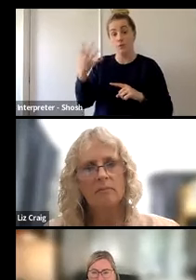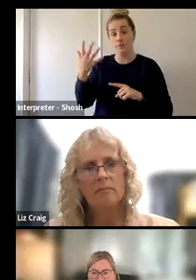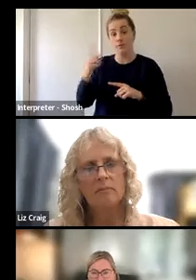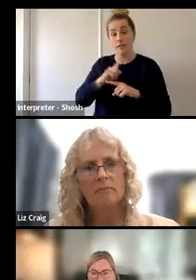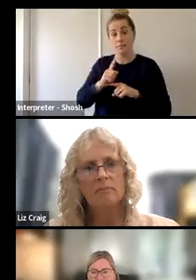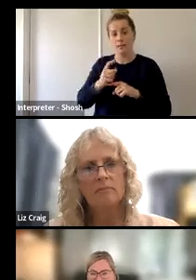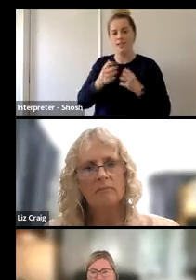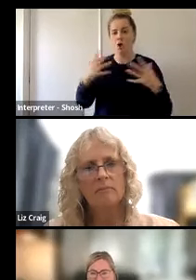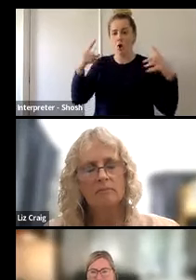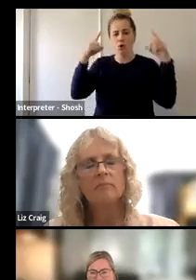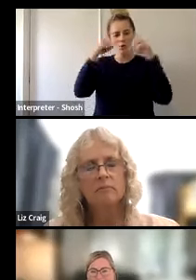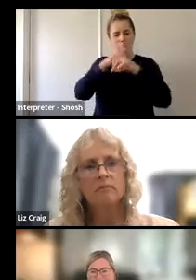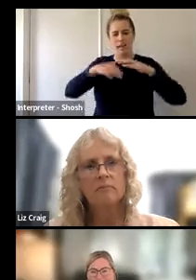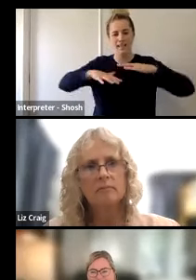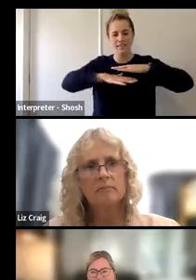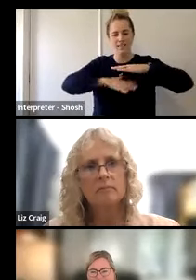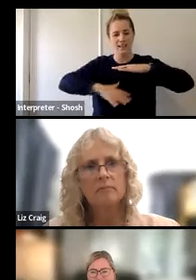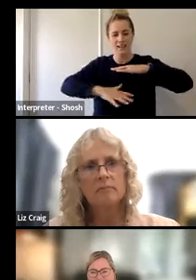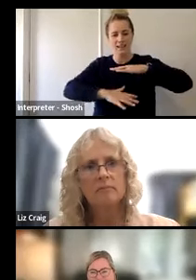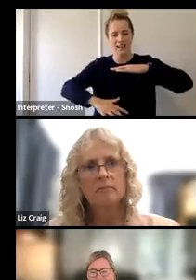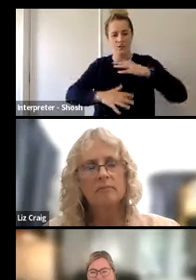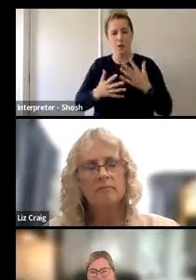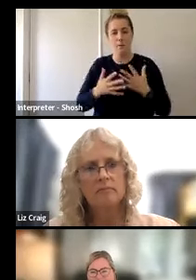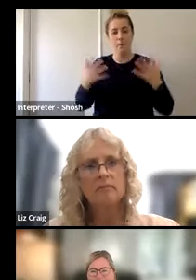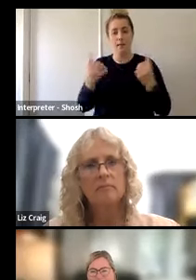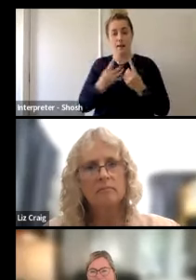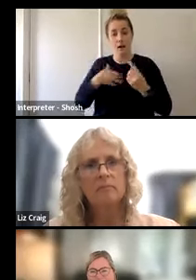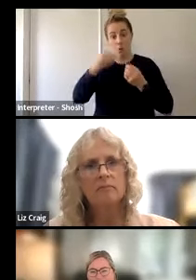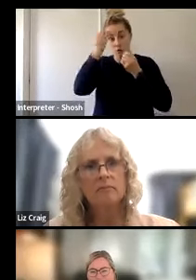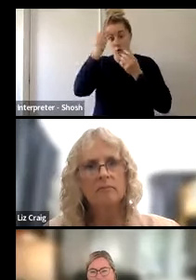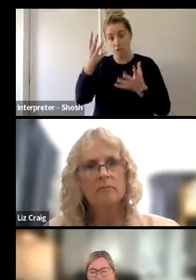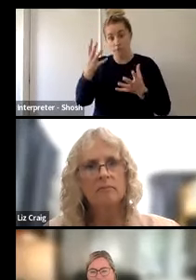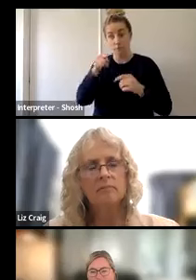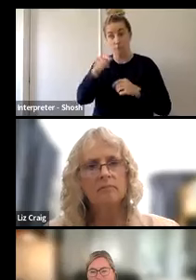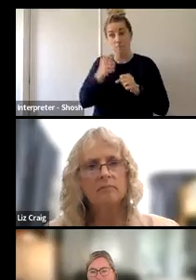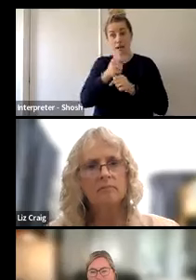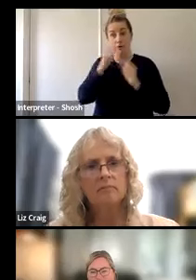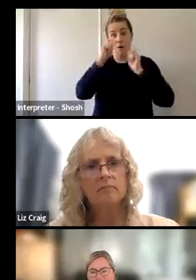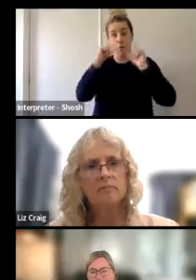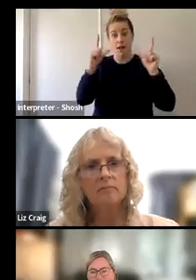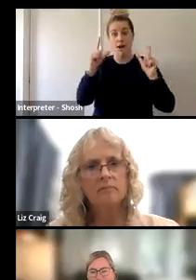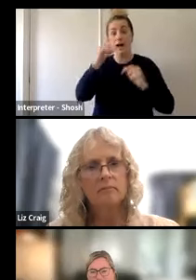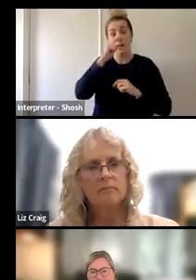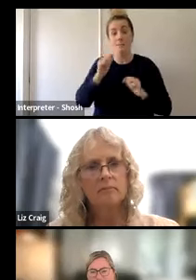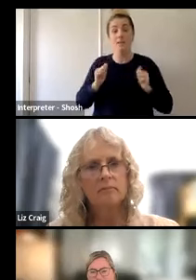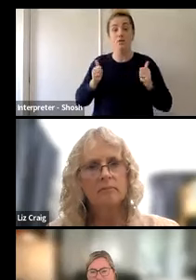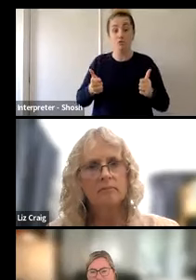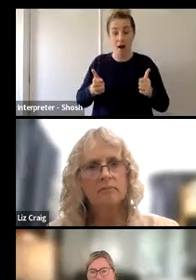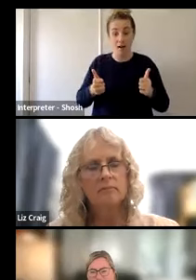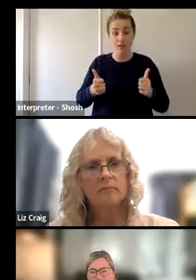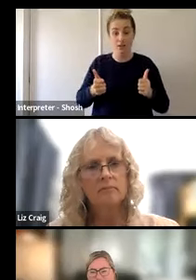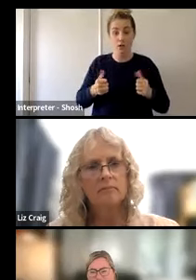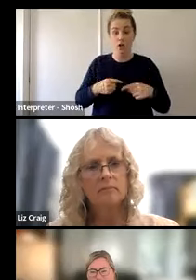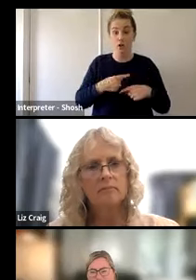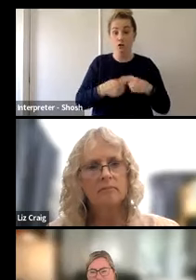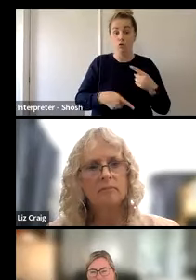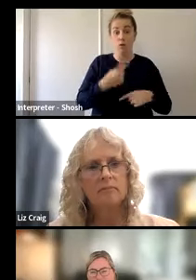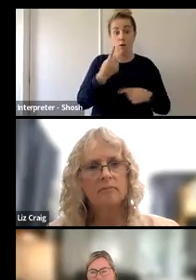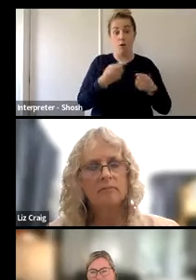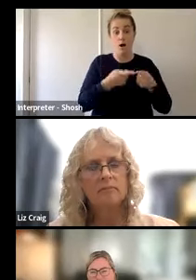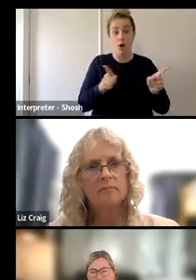There's a lot of complexities, and that's probably a massive point I want to get across to people is, it can be great to roll out one-liner, let's